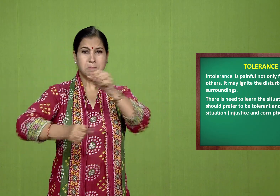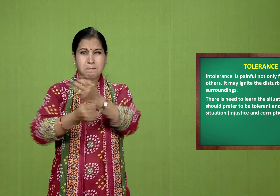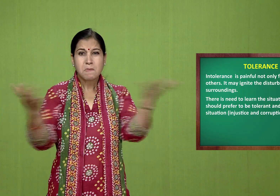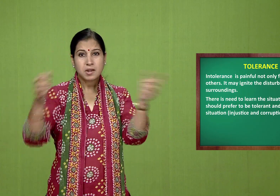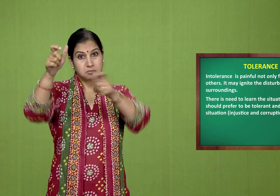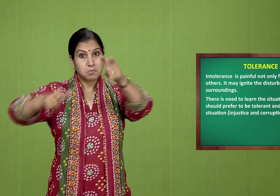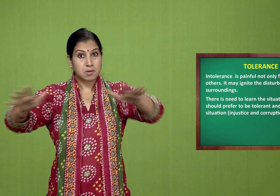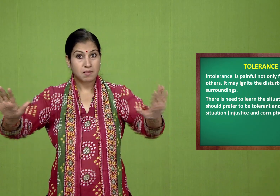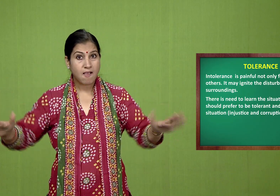to others.